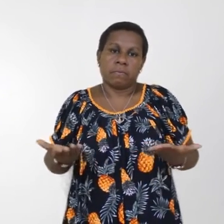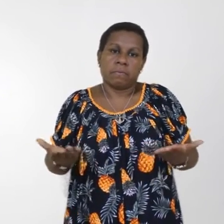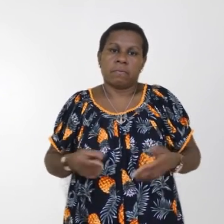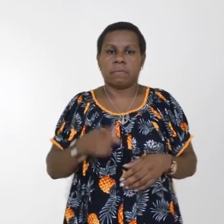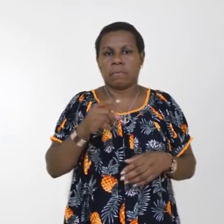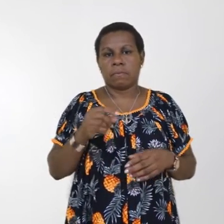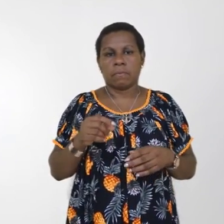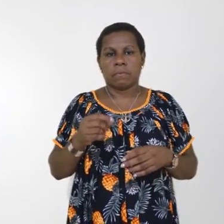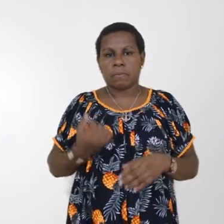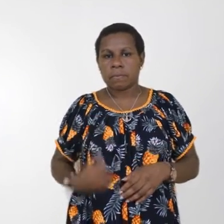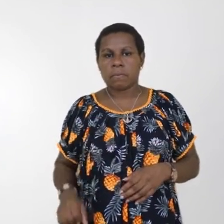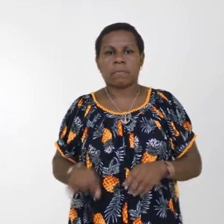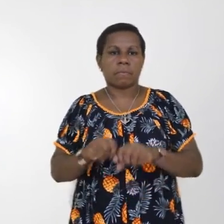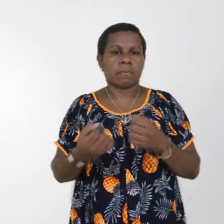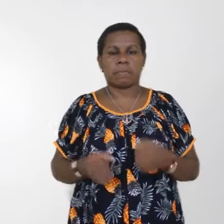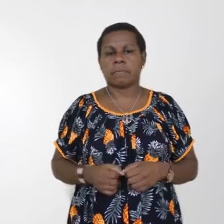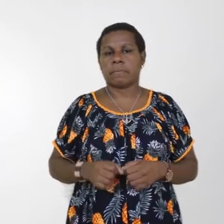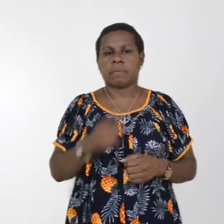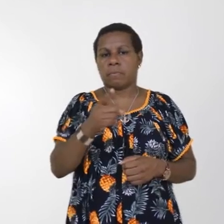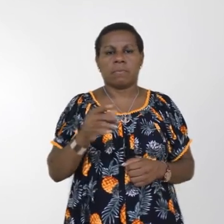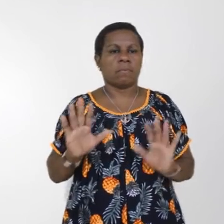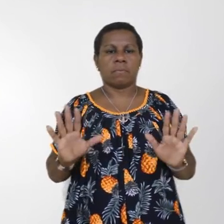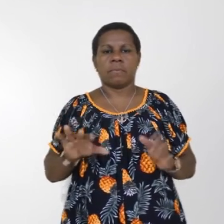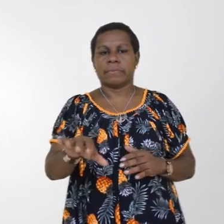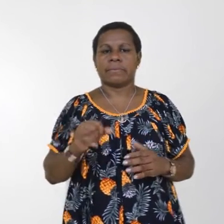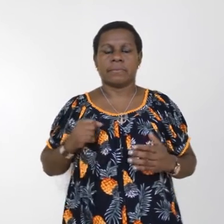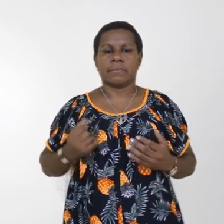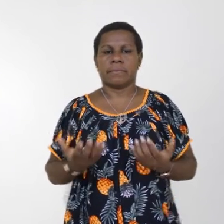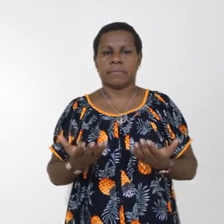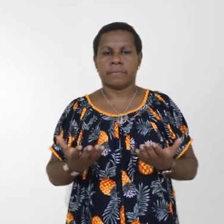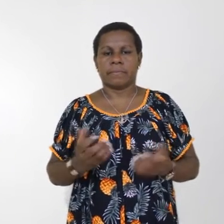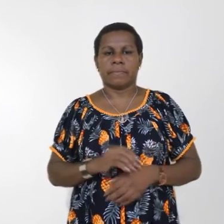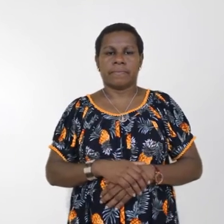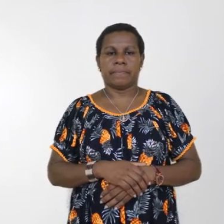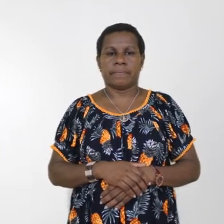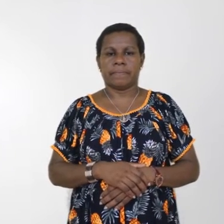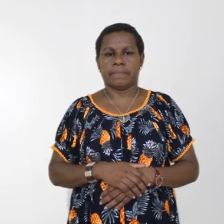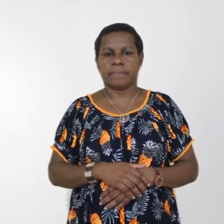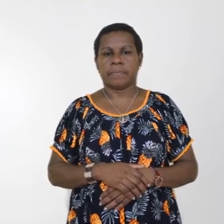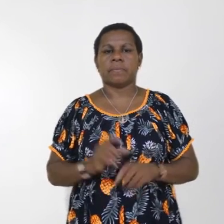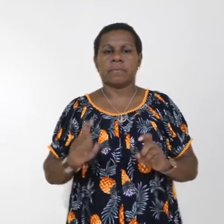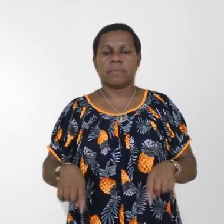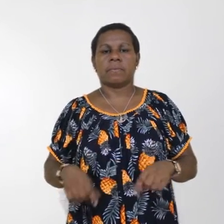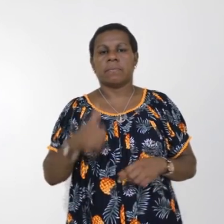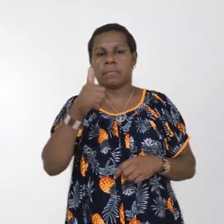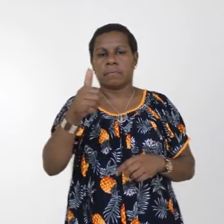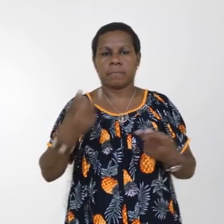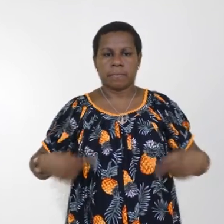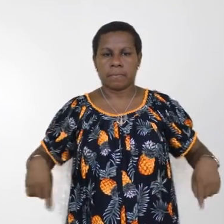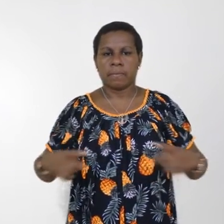buruk longen. Run away i go quick time long or safe place where it stop on top long mountain where it